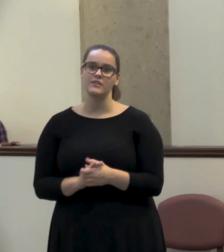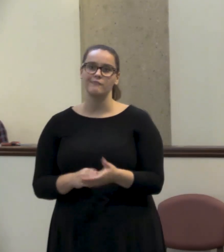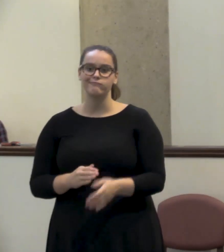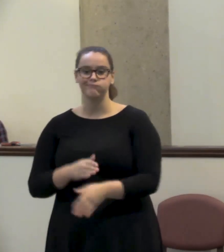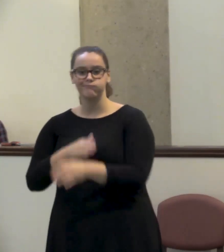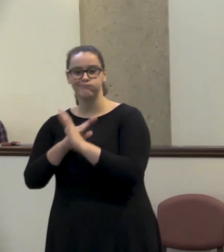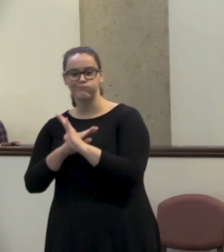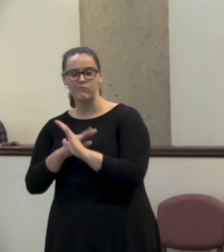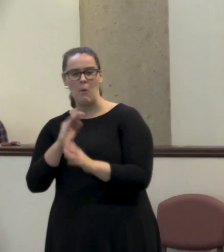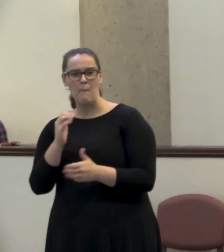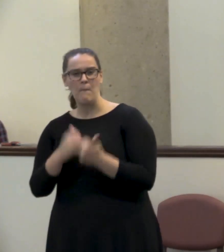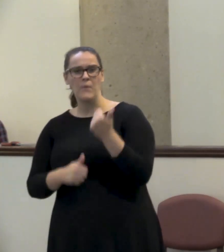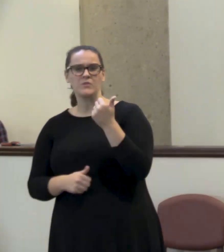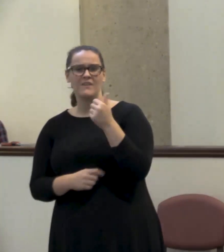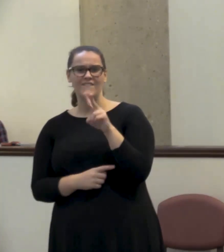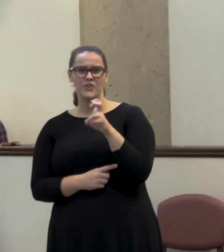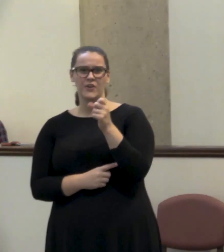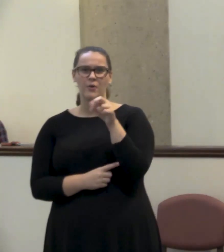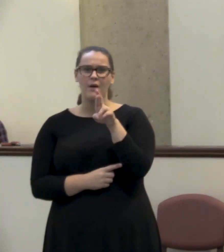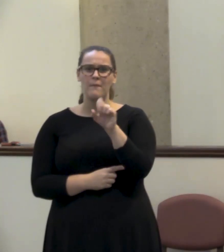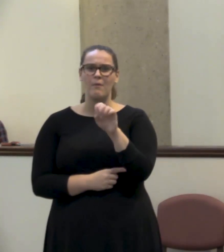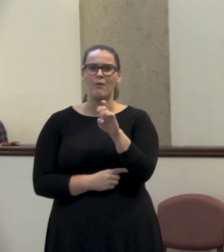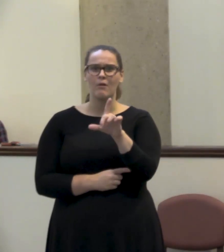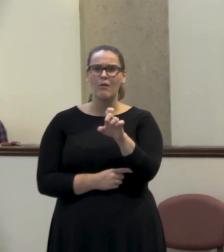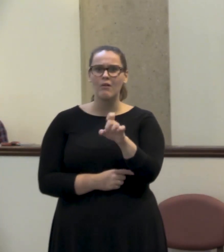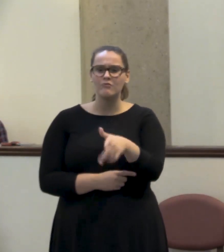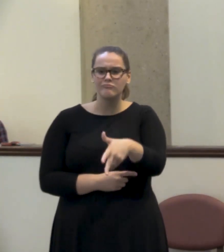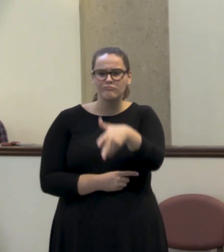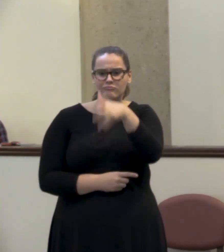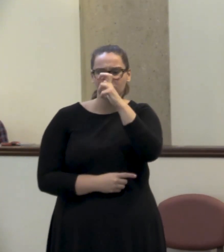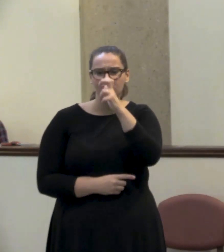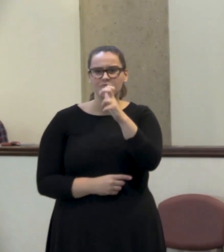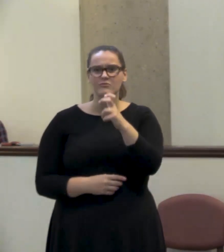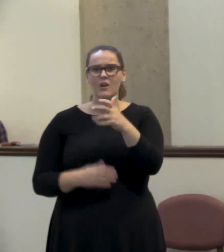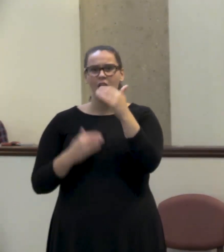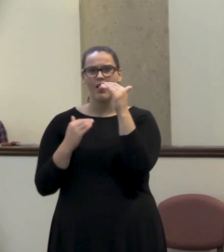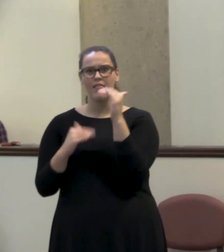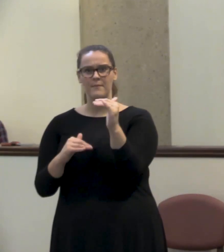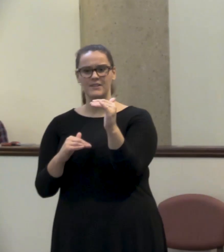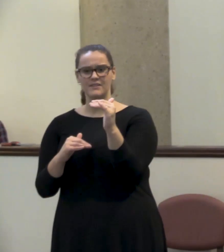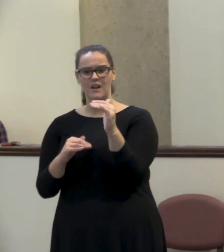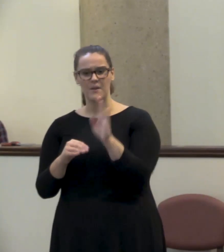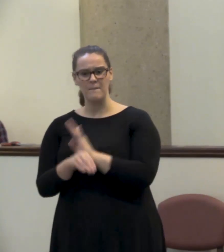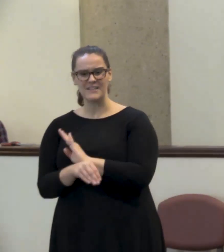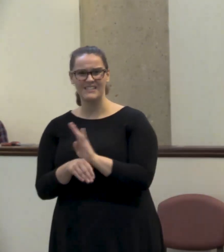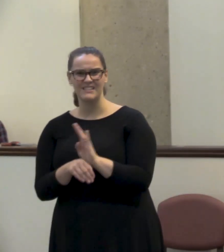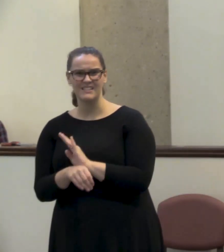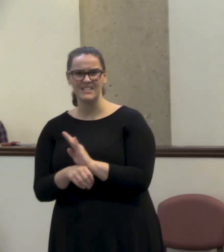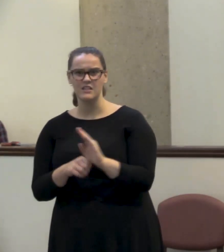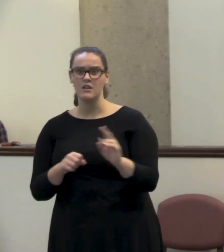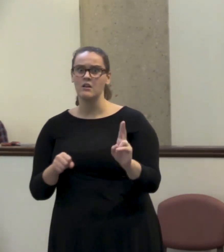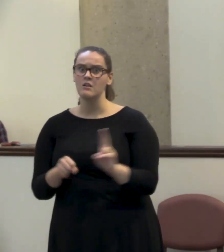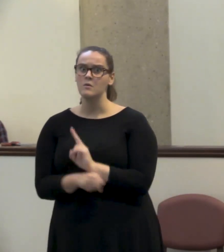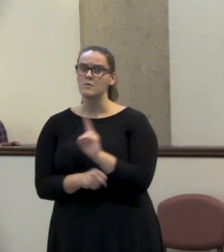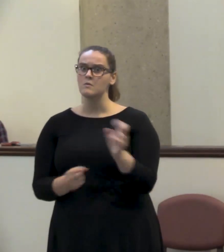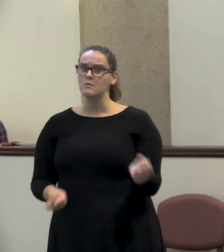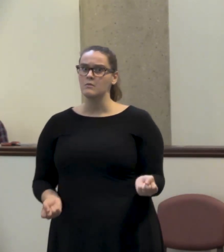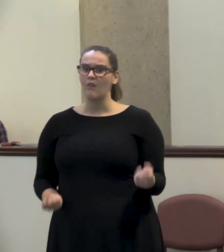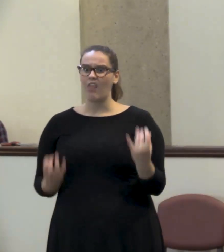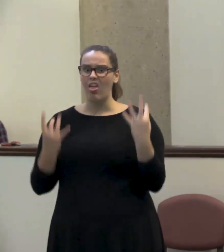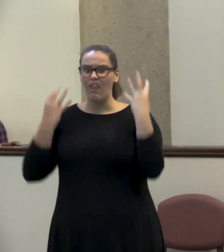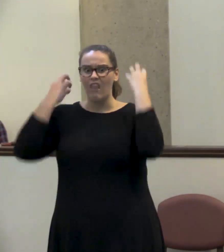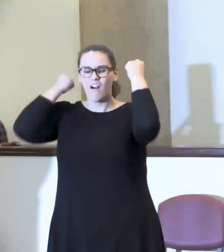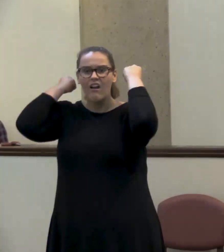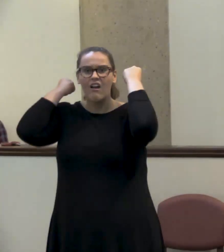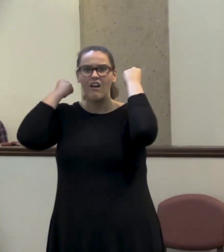vulnerable and impose stricter environmental controls on corporations which use way far more